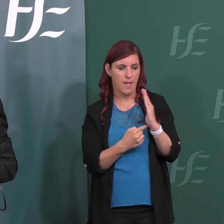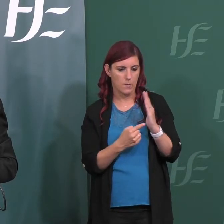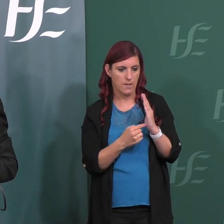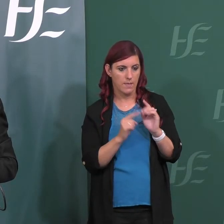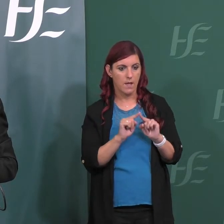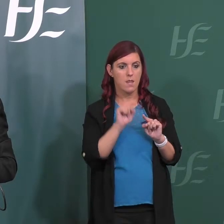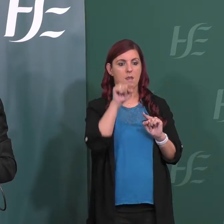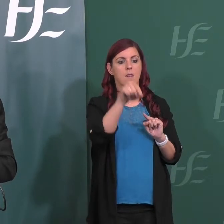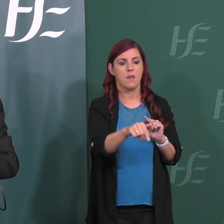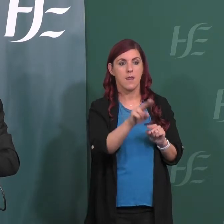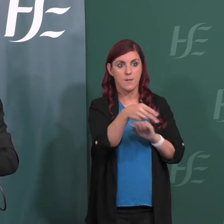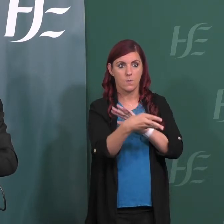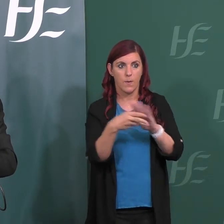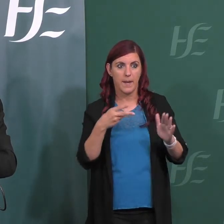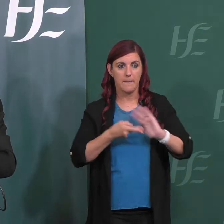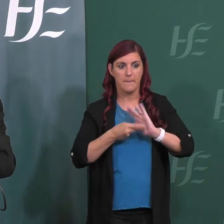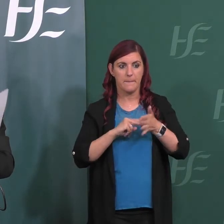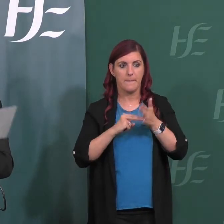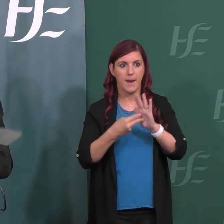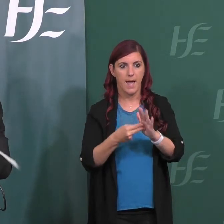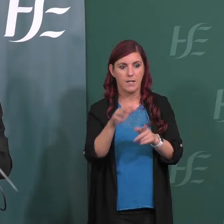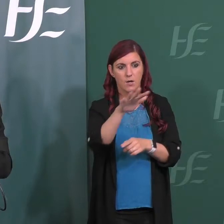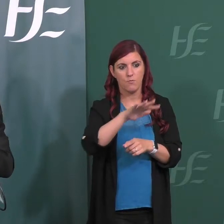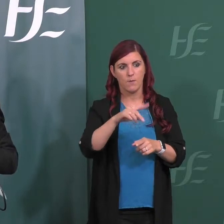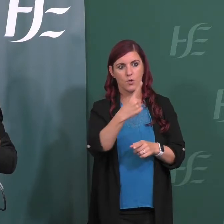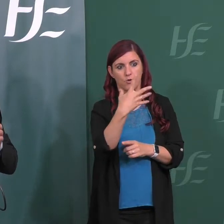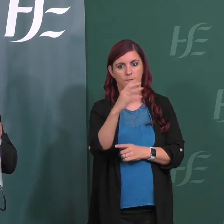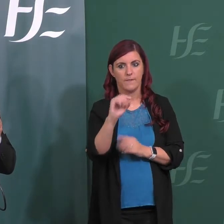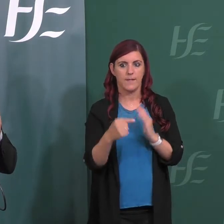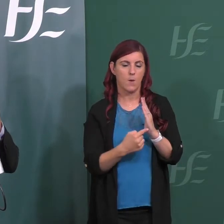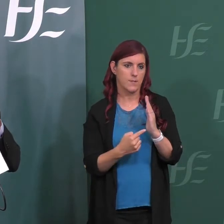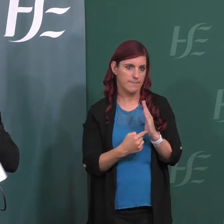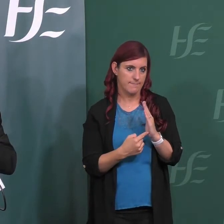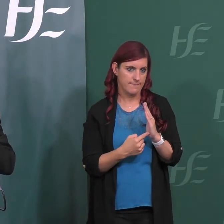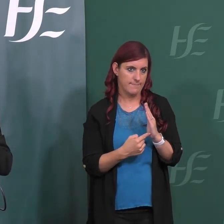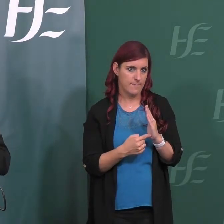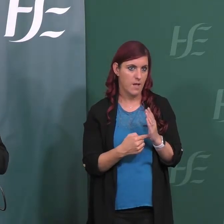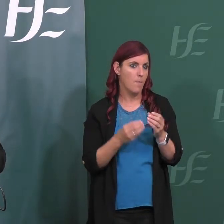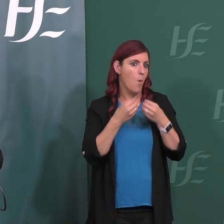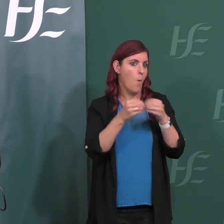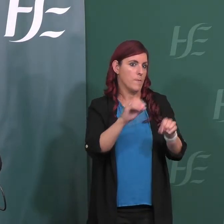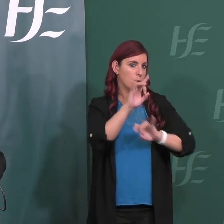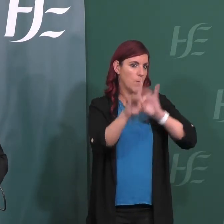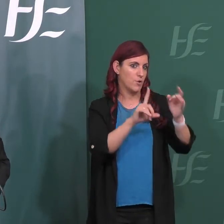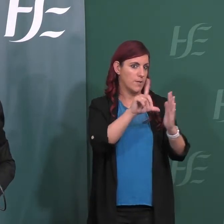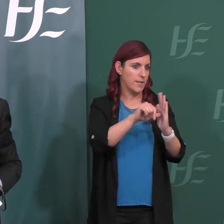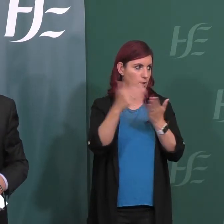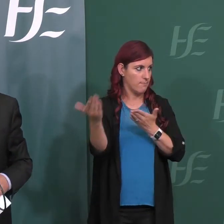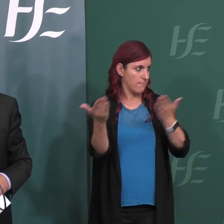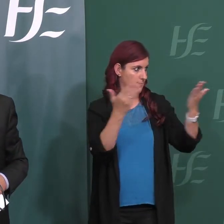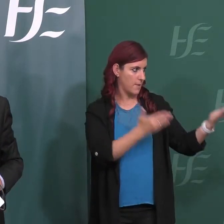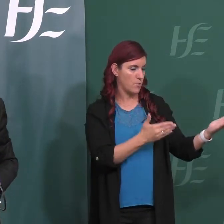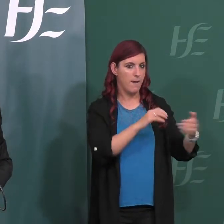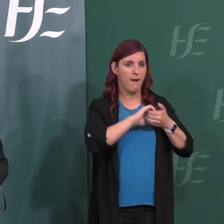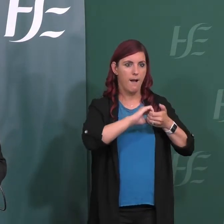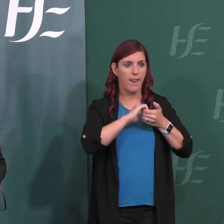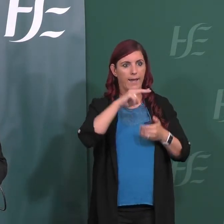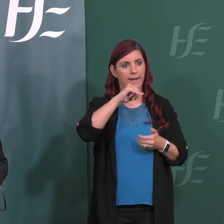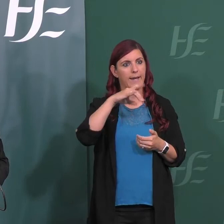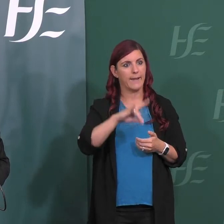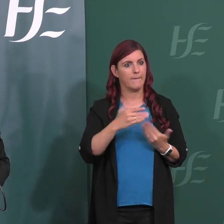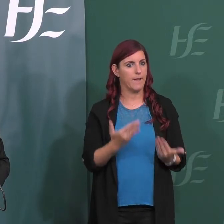next week, our plan is just around 150,000. Happy to take questions later. I'll pass you to my colleague, Niamh O'Byrne.